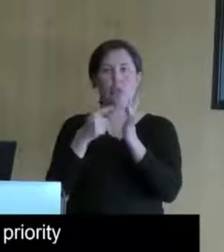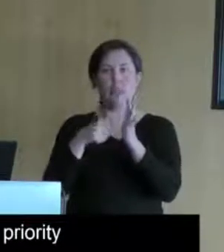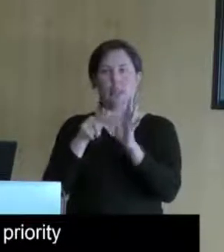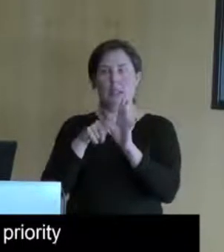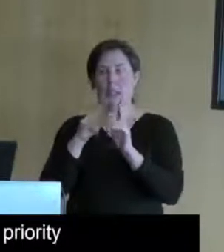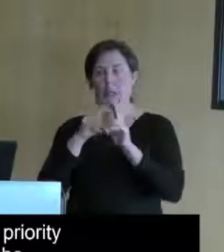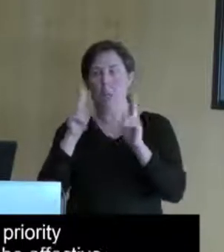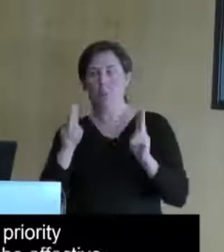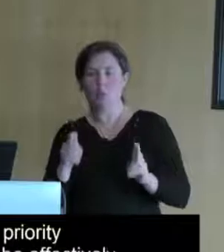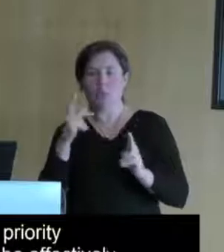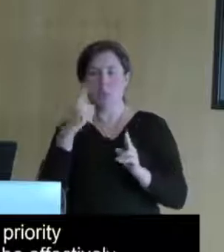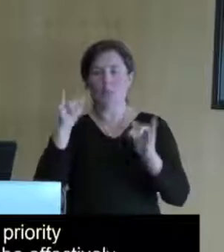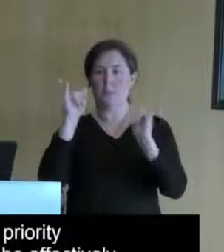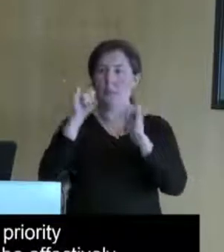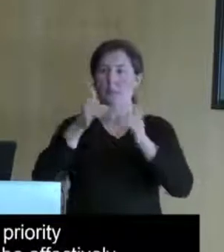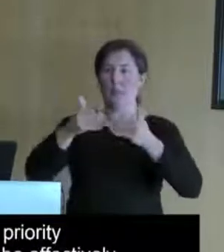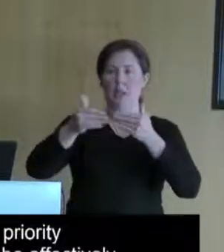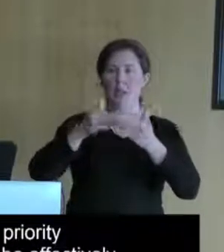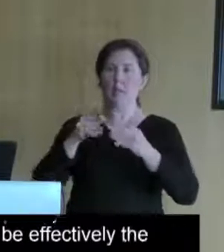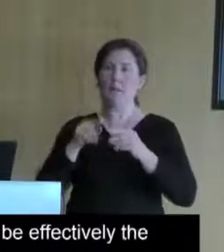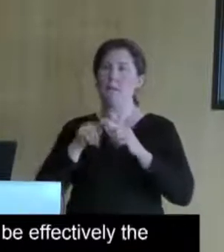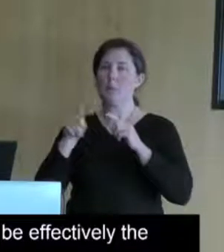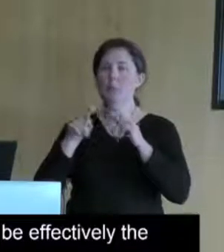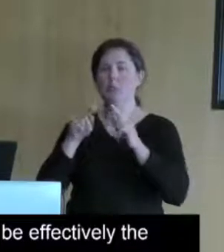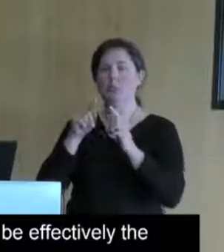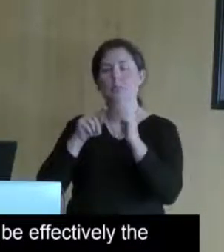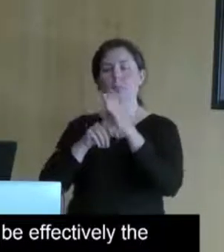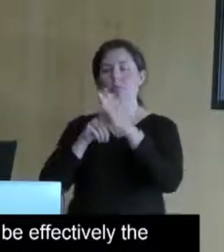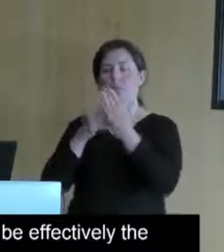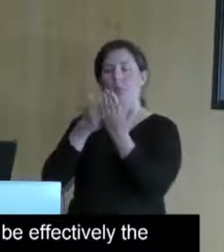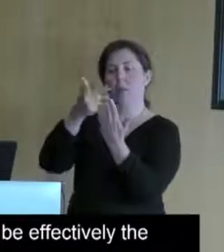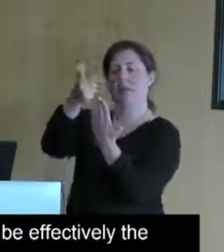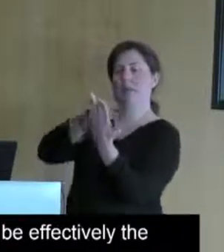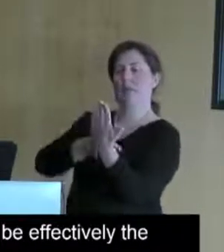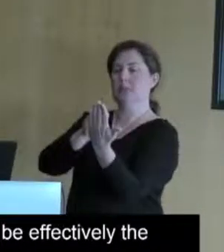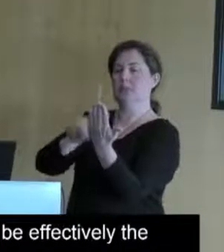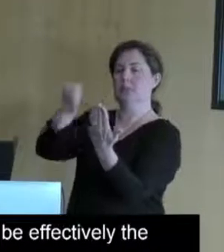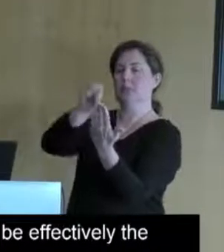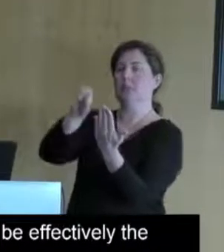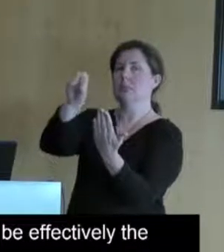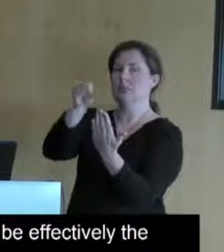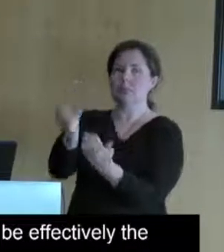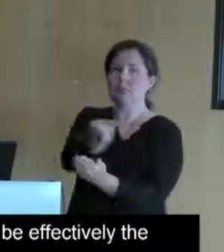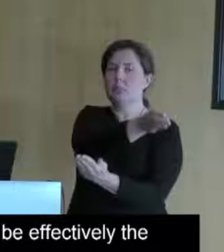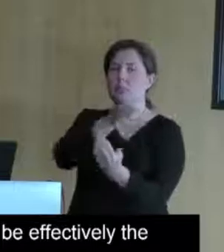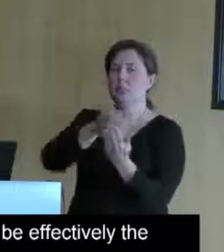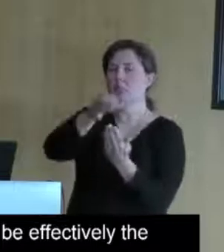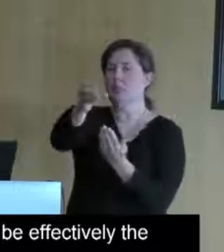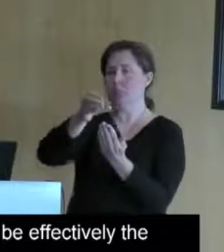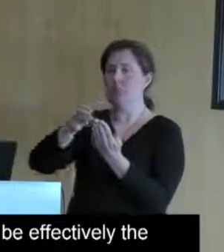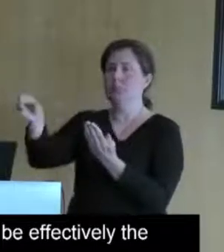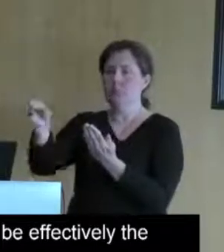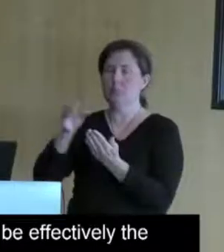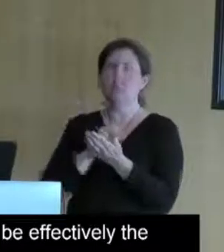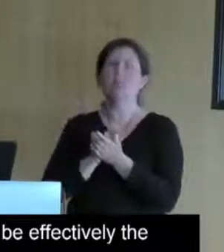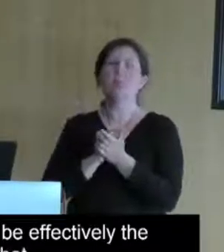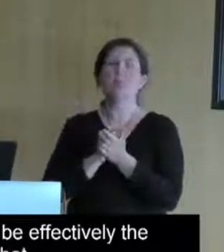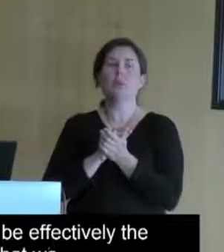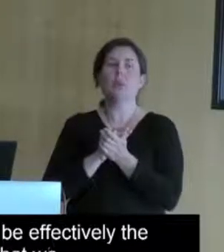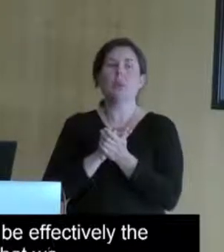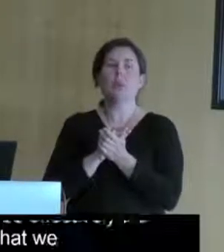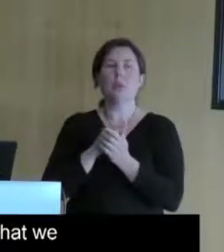they arise, which means homeless with support, supported housing, special housing needs, priority transfers and